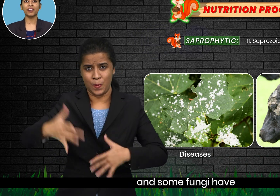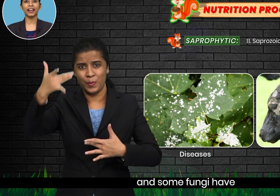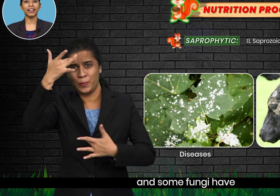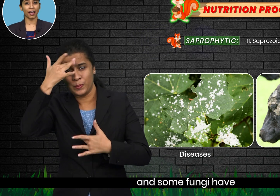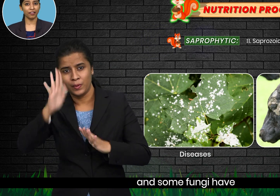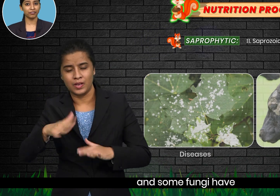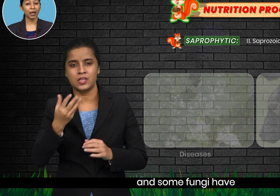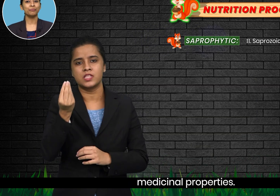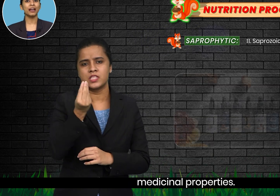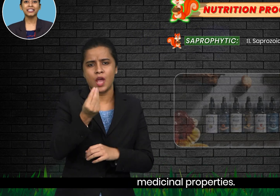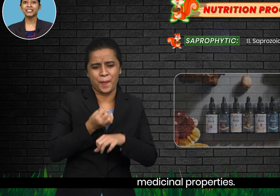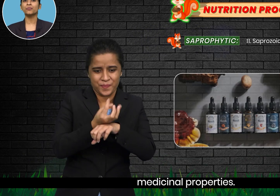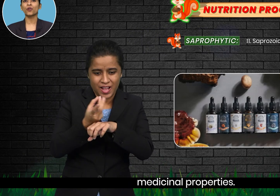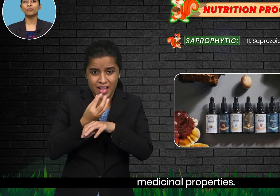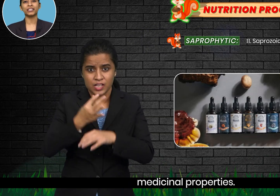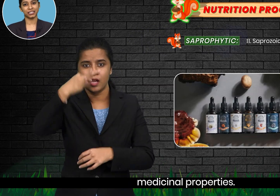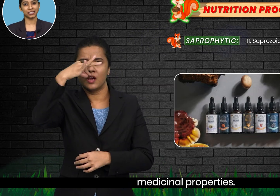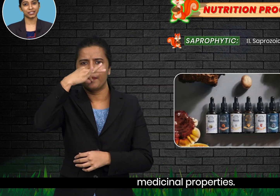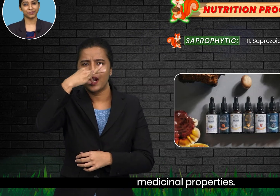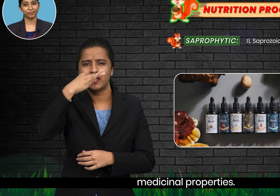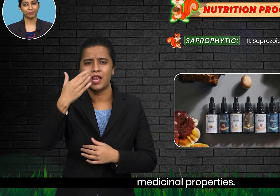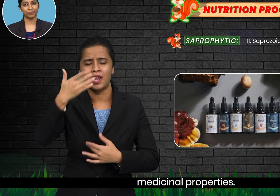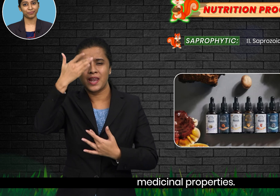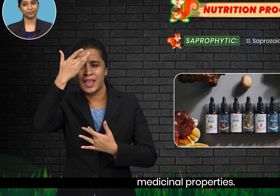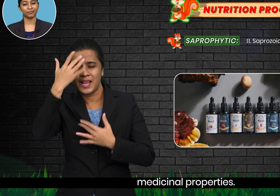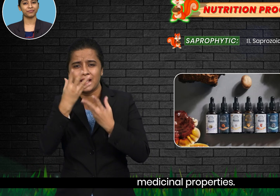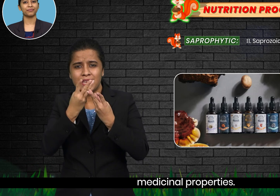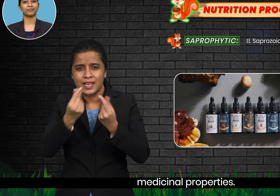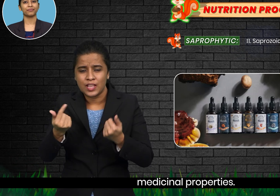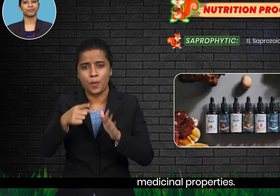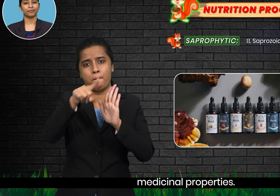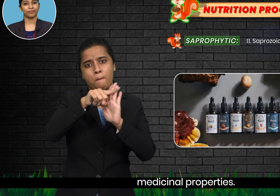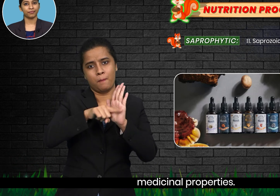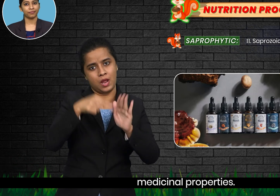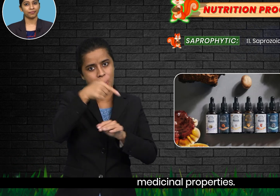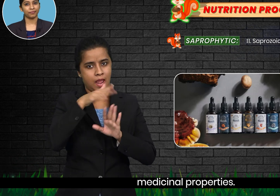some fungi have medicinal properties.